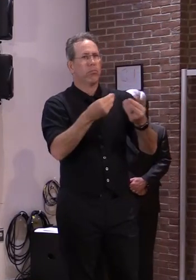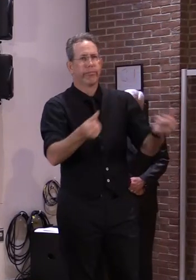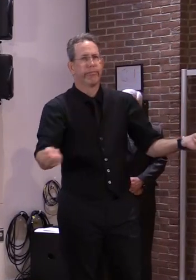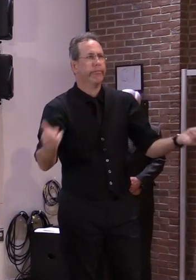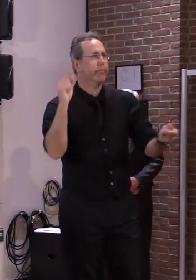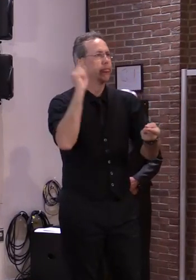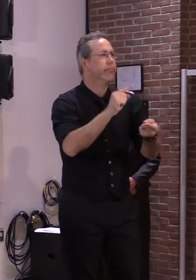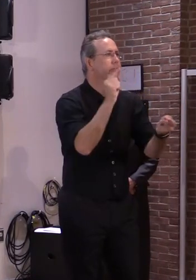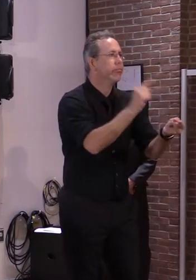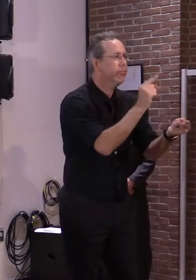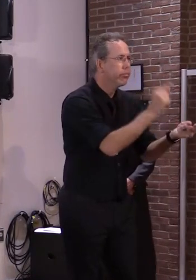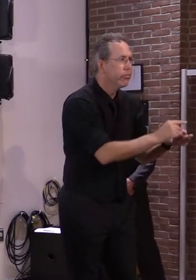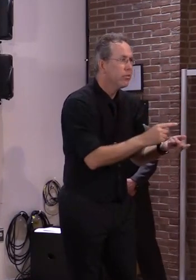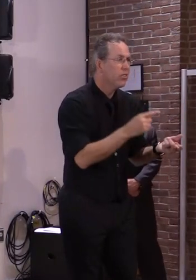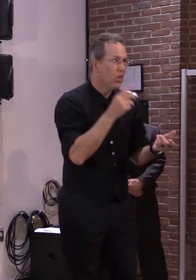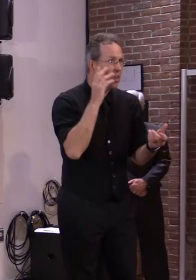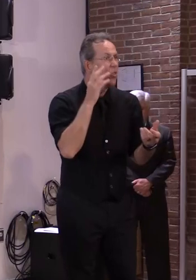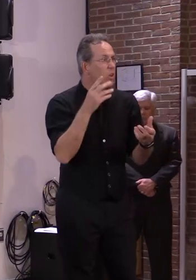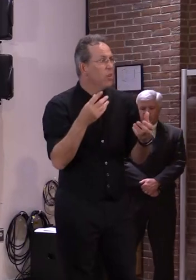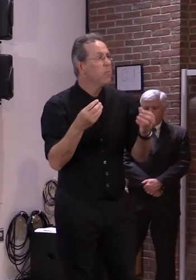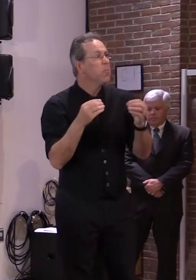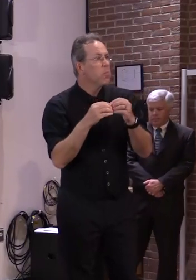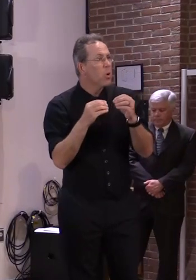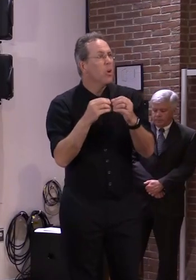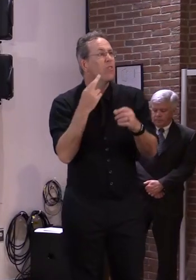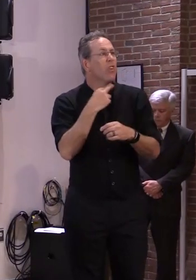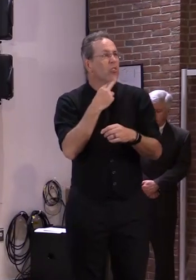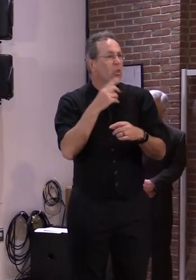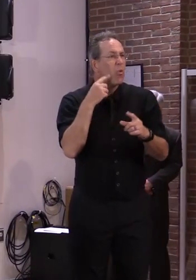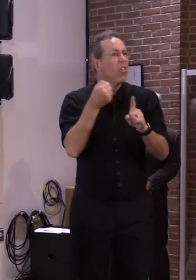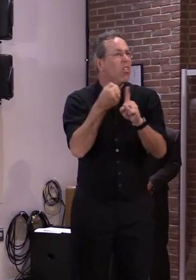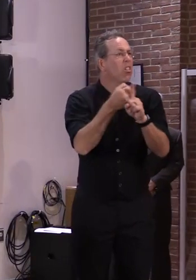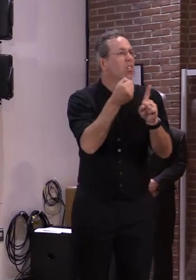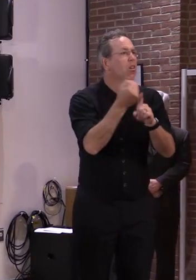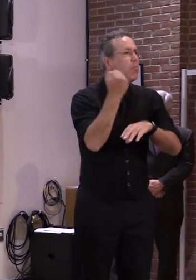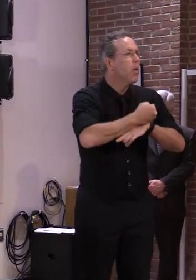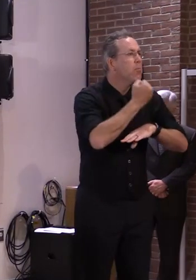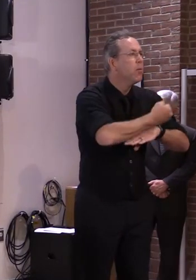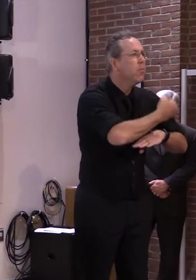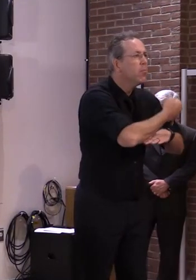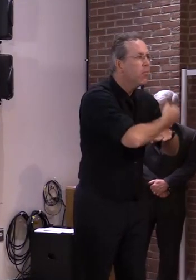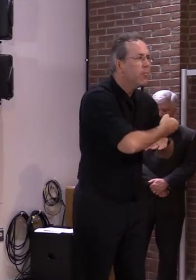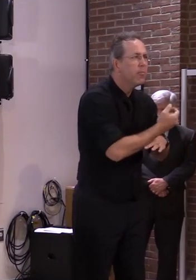of closures and attritions this year for these usually small businesses?